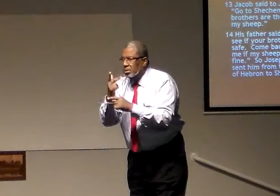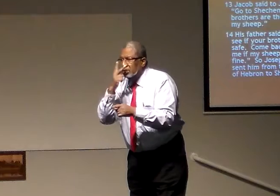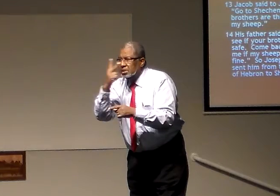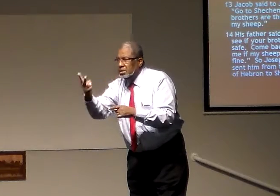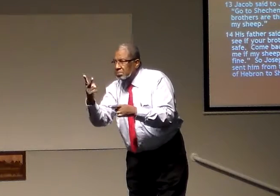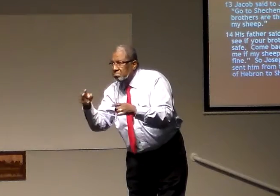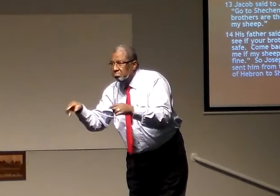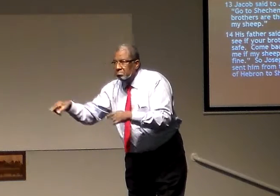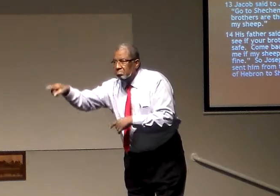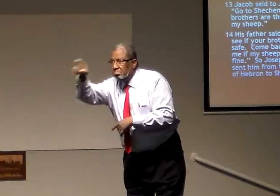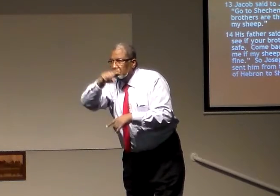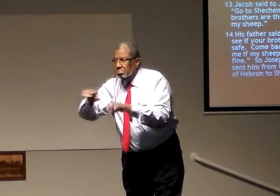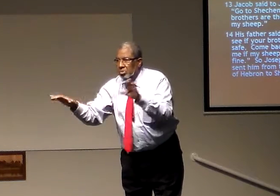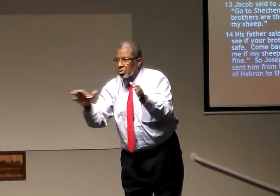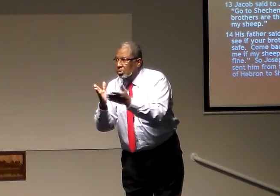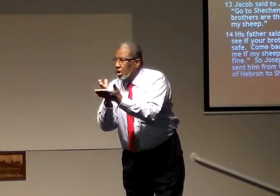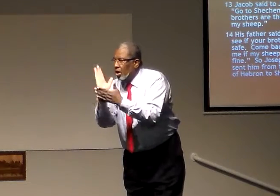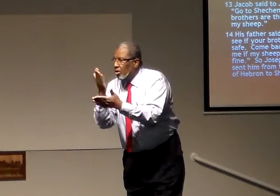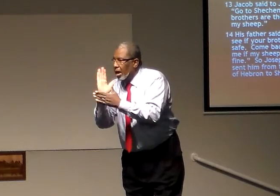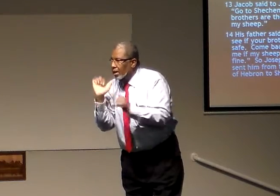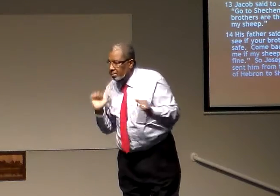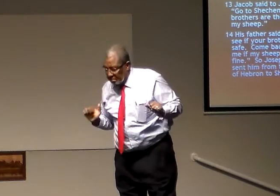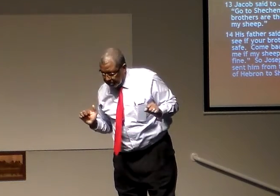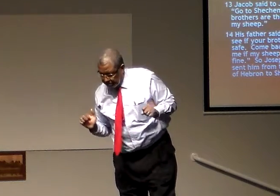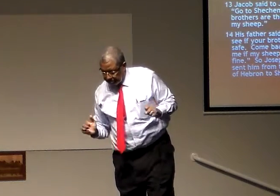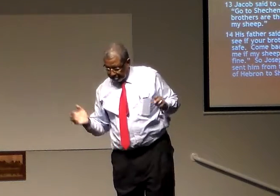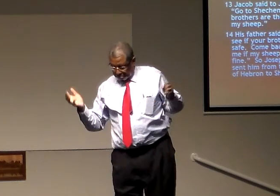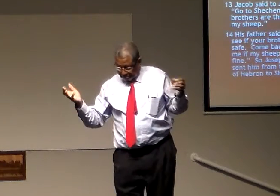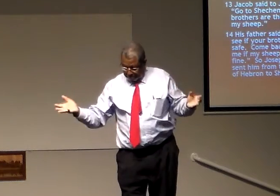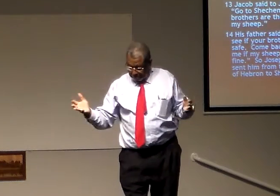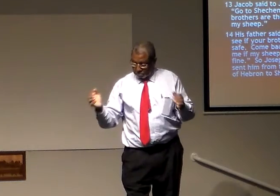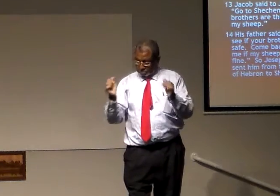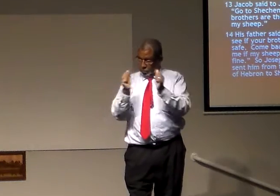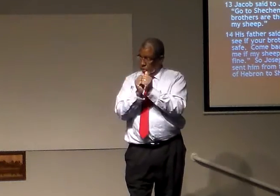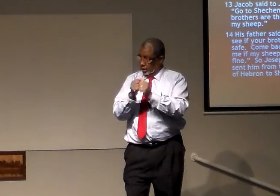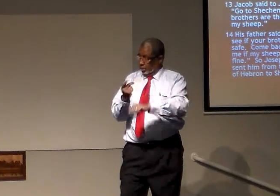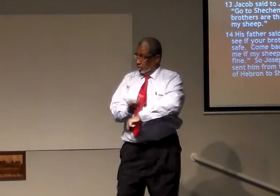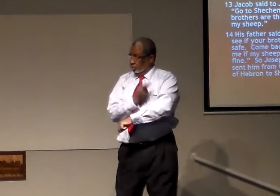Your brother's up there with my sheep. Go check on them, see if they're doing all right.